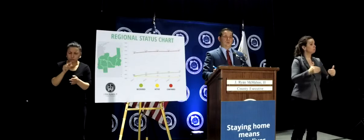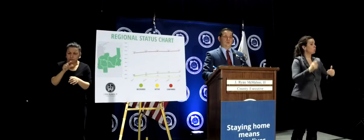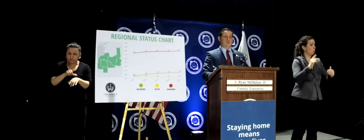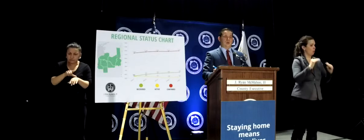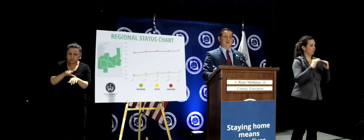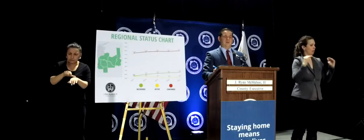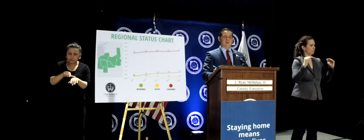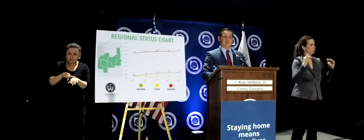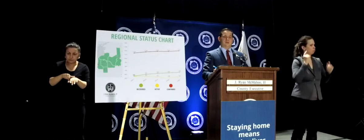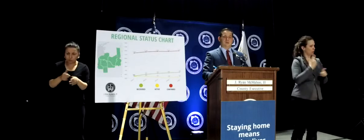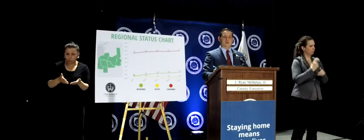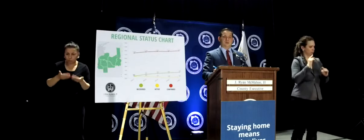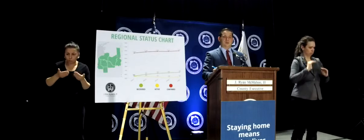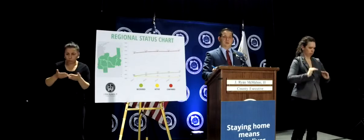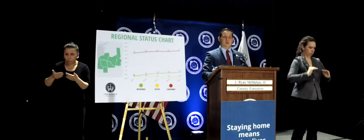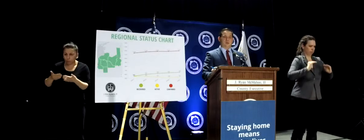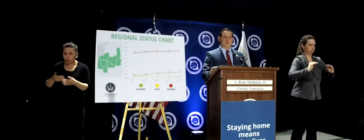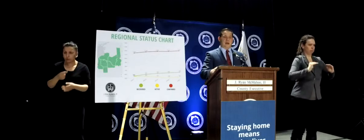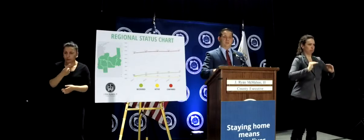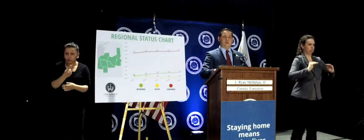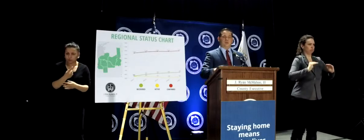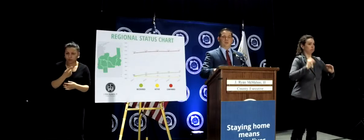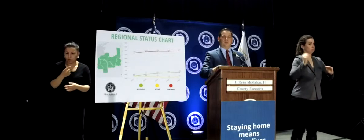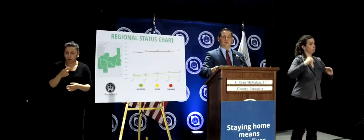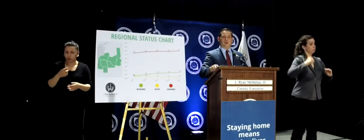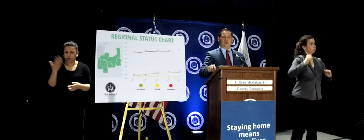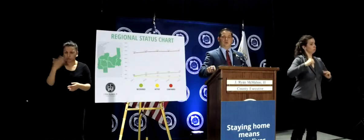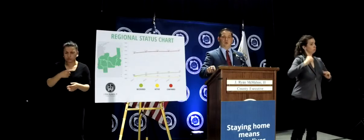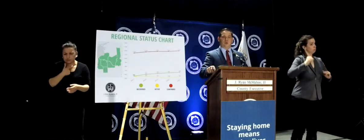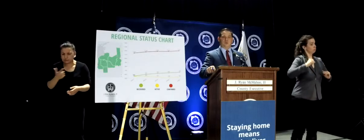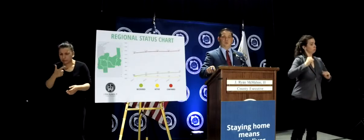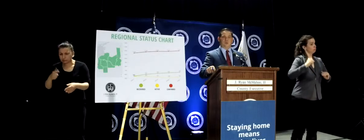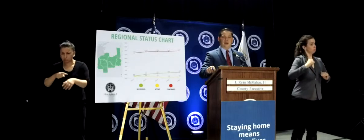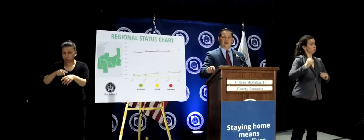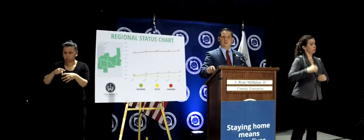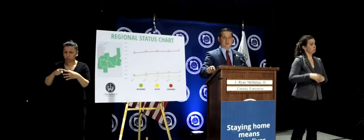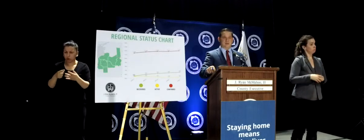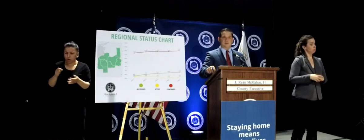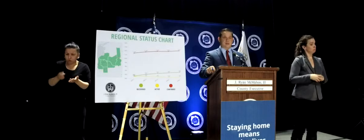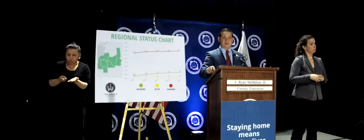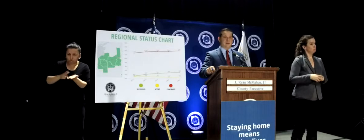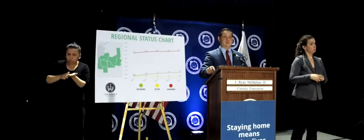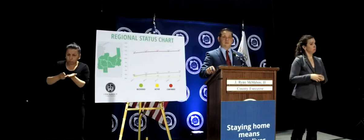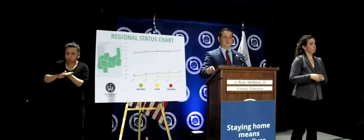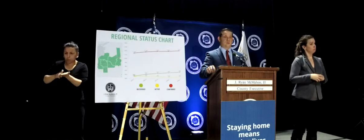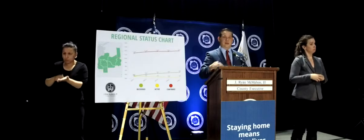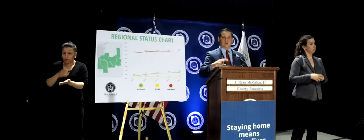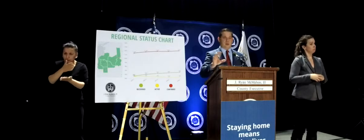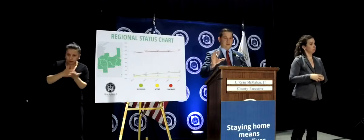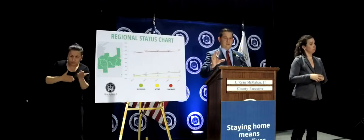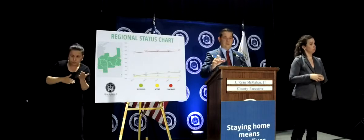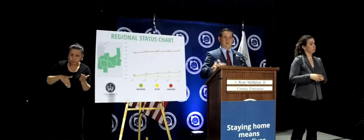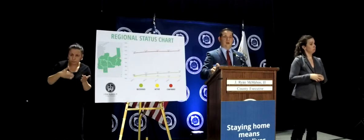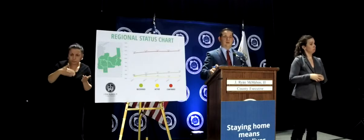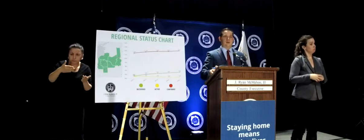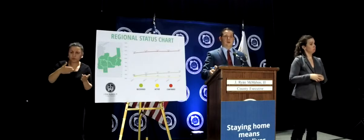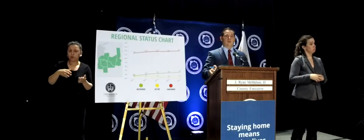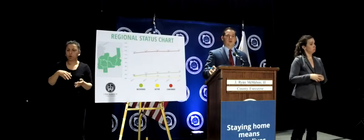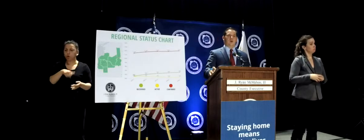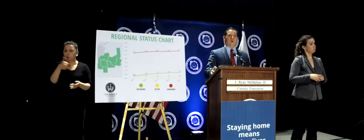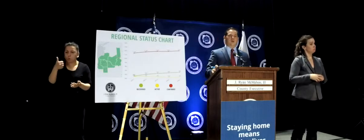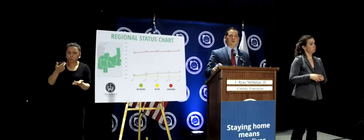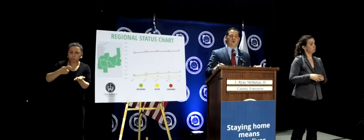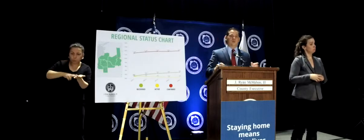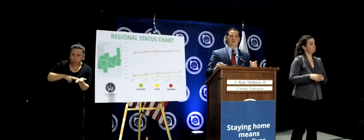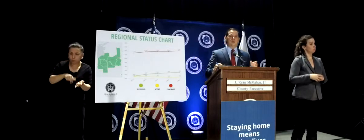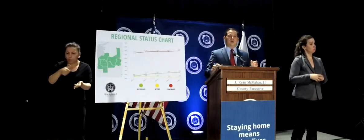you having elective surgeries, then going back and putting people in nursing homes for rehab doesn't make sense. We can't do that, right? We